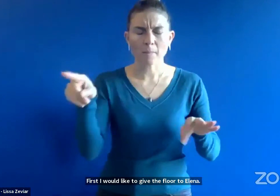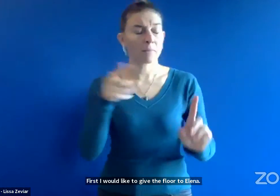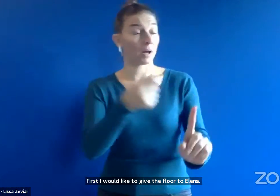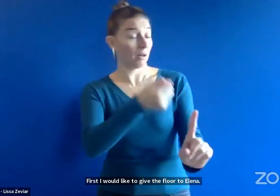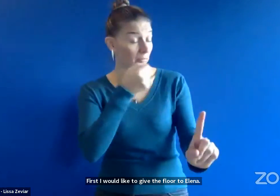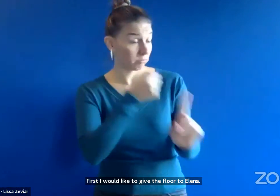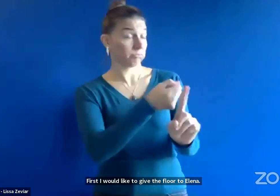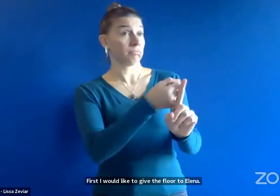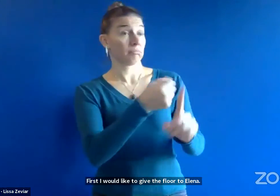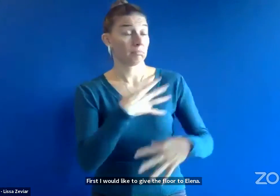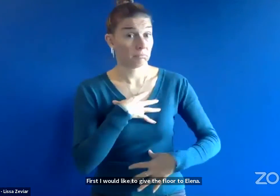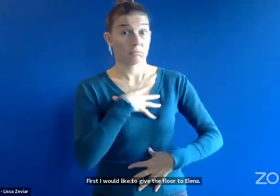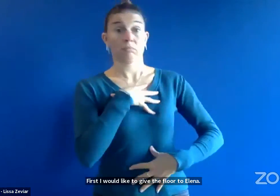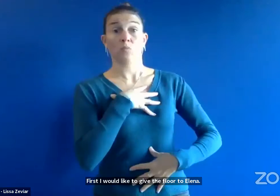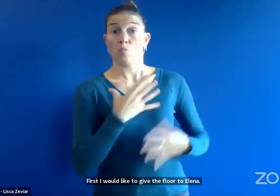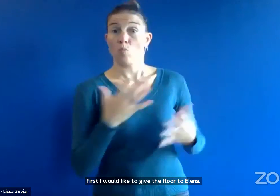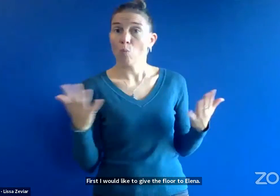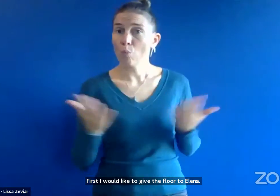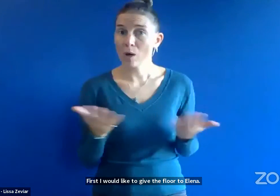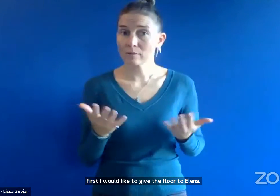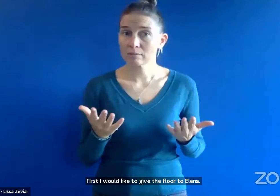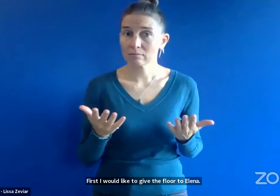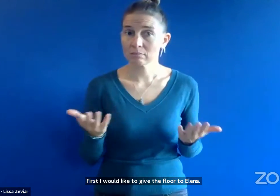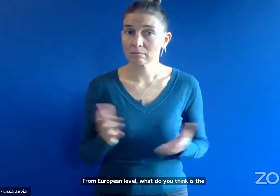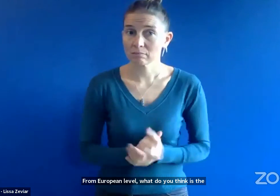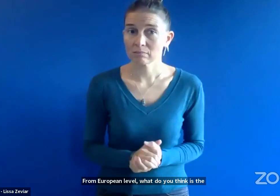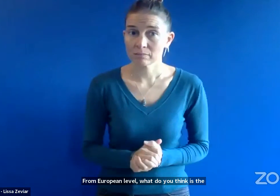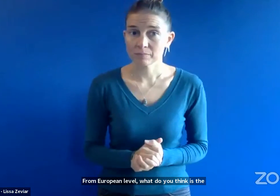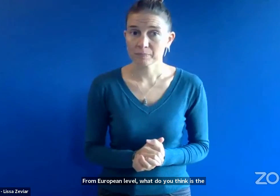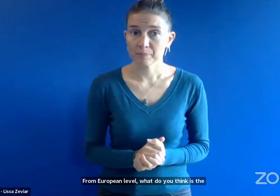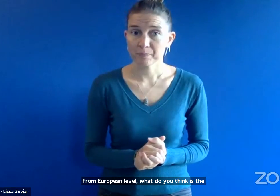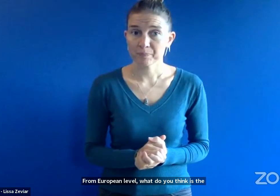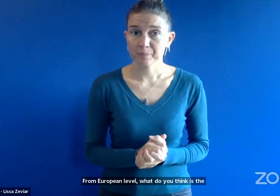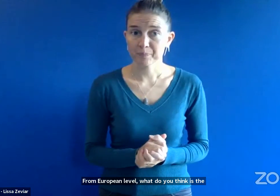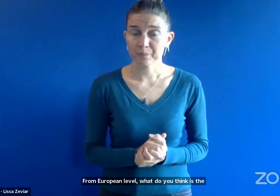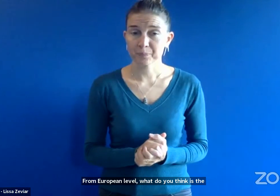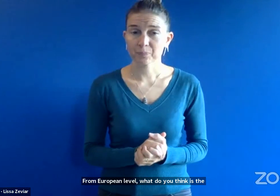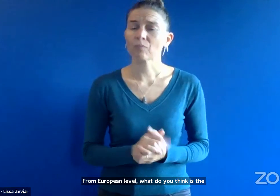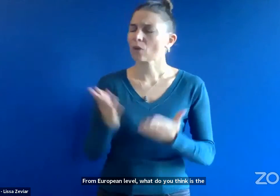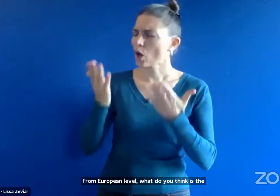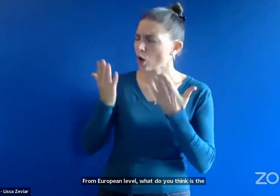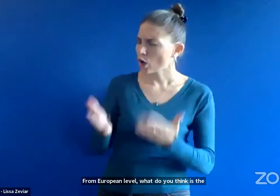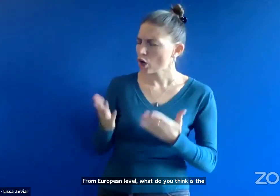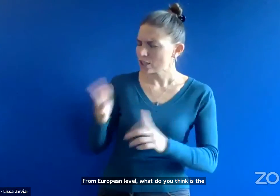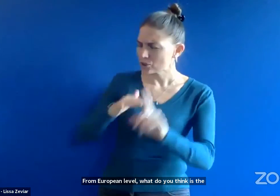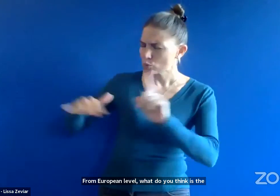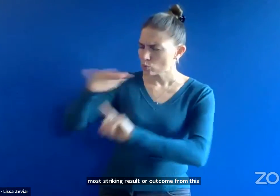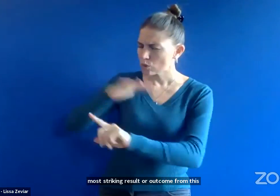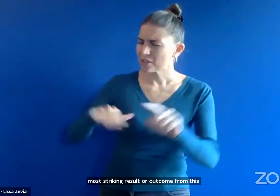And are there still things that can be done to improve the current situation?